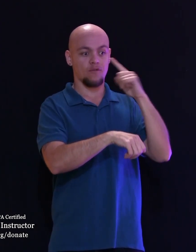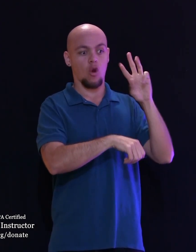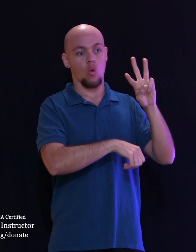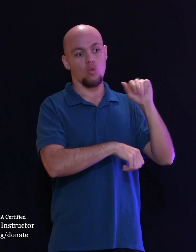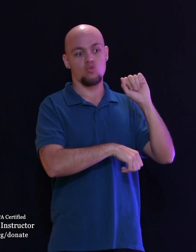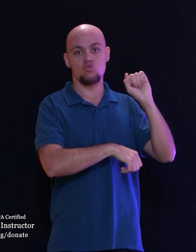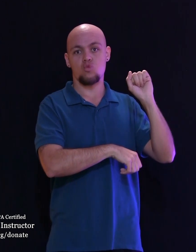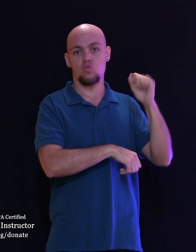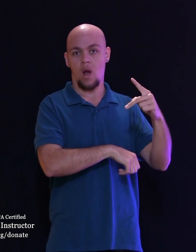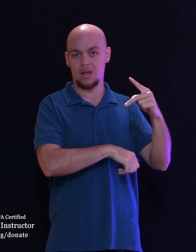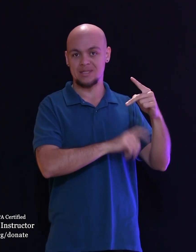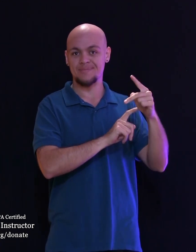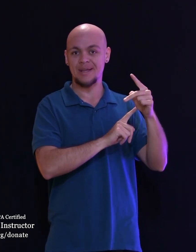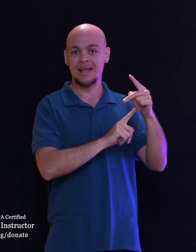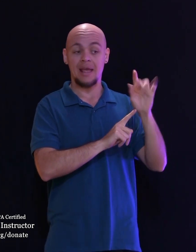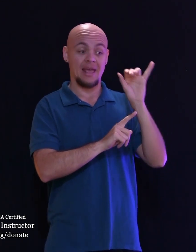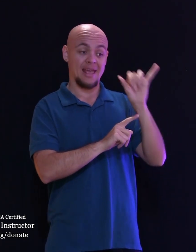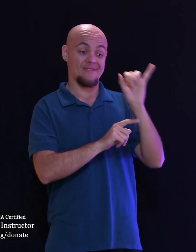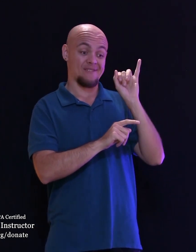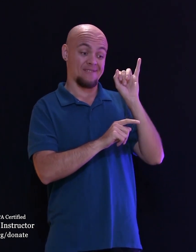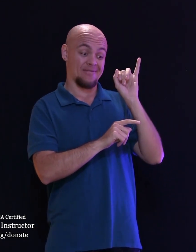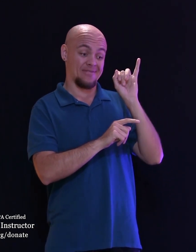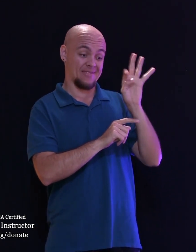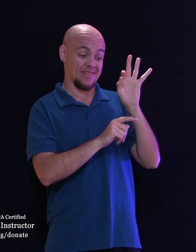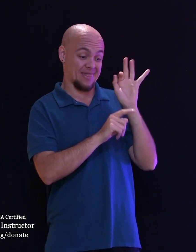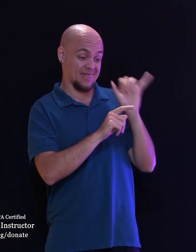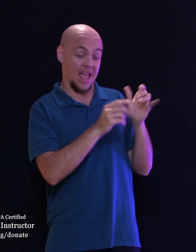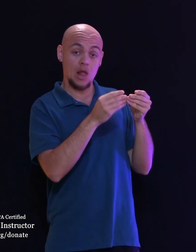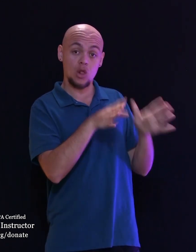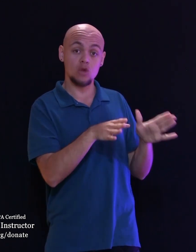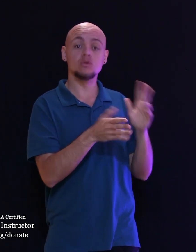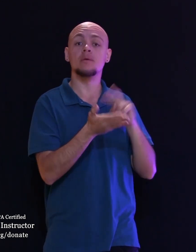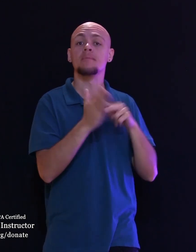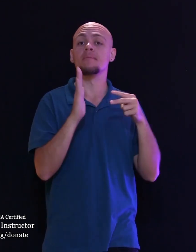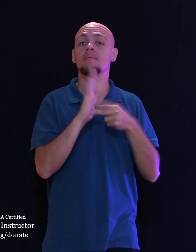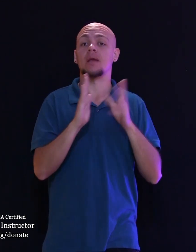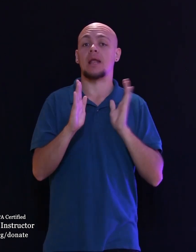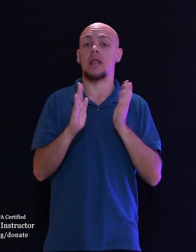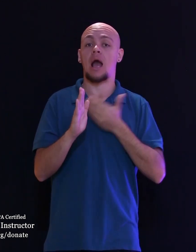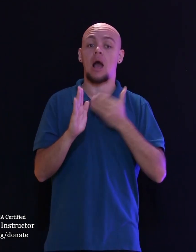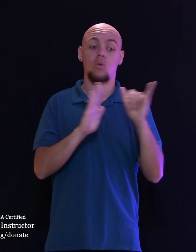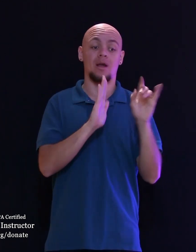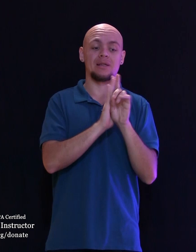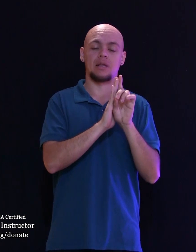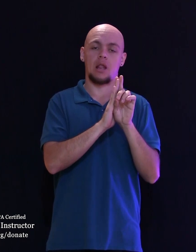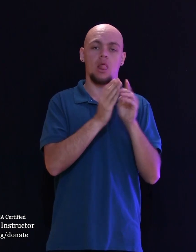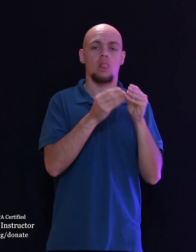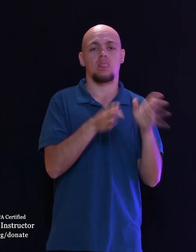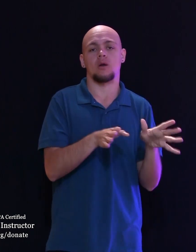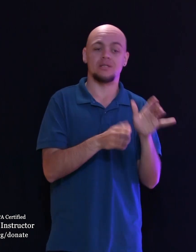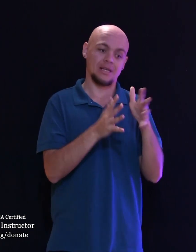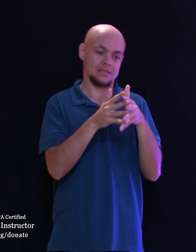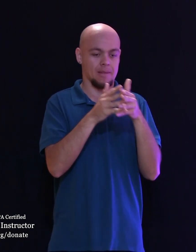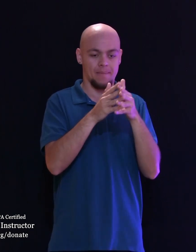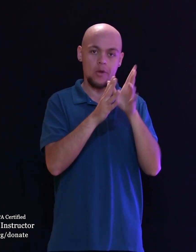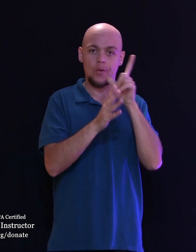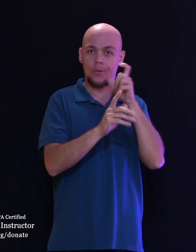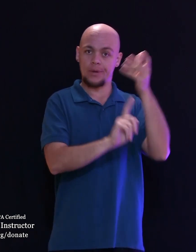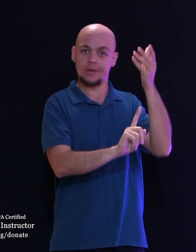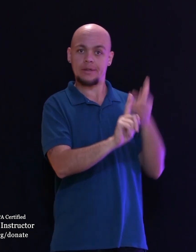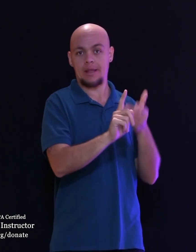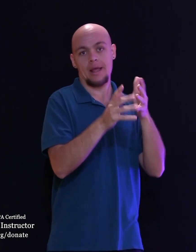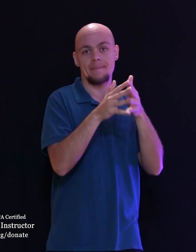if we lose that, then we lose our identity. That's who America is. You want to